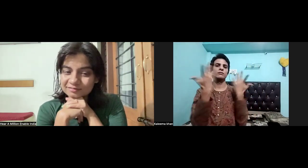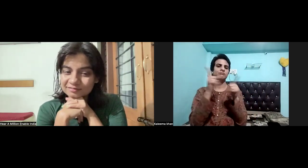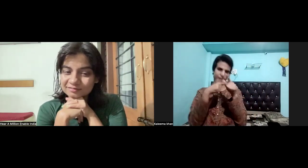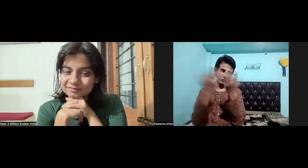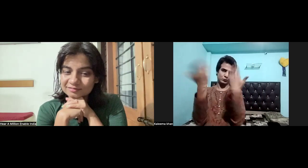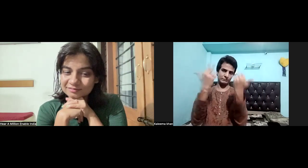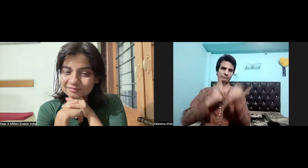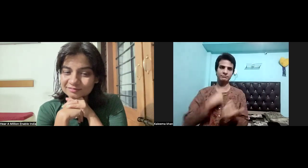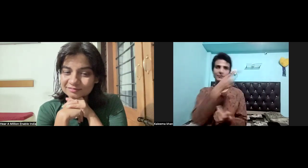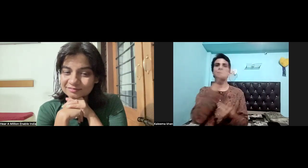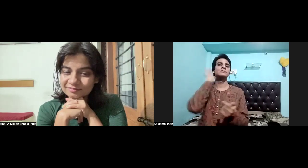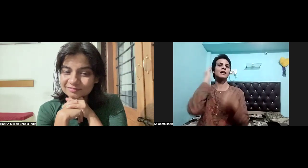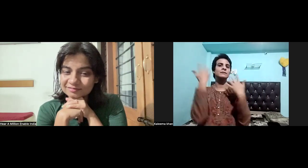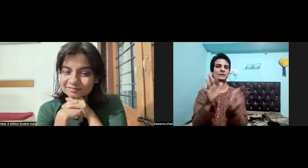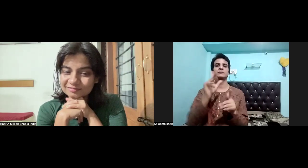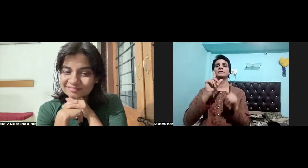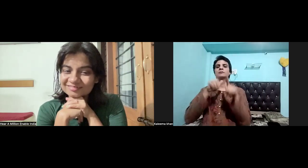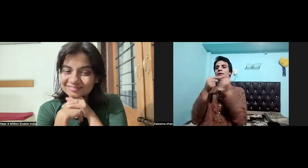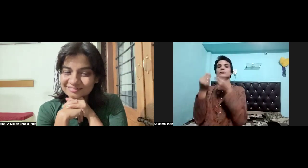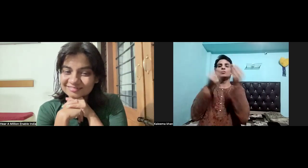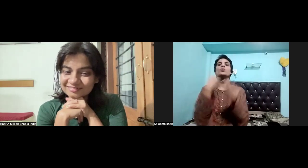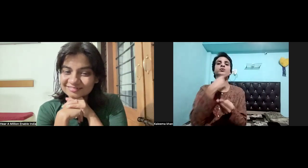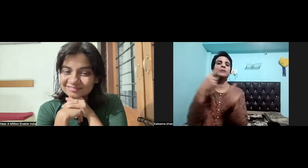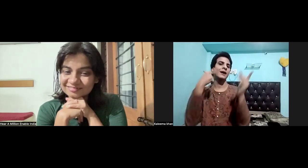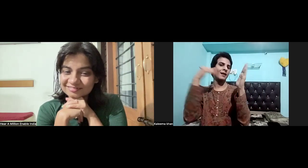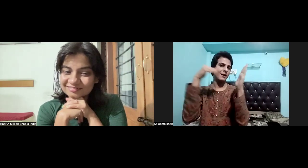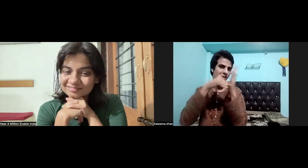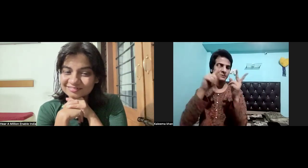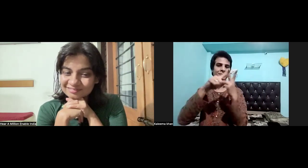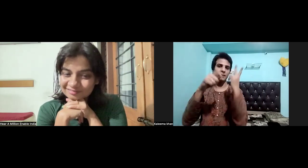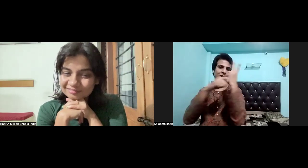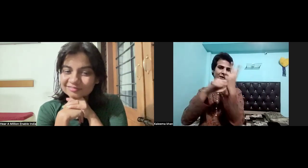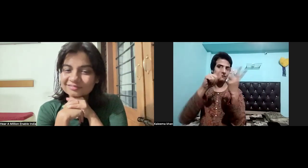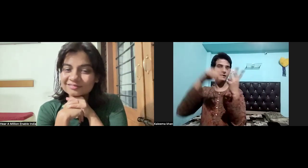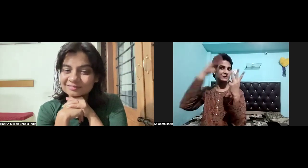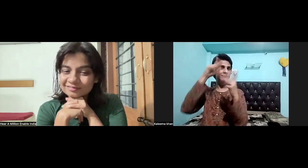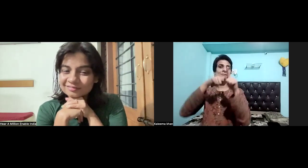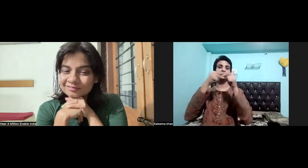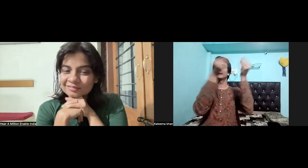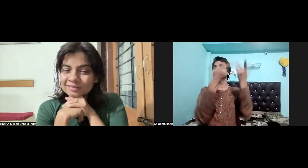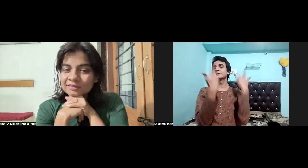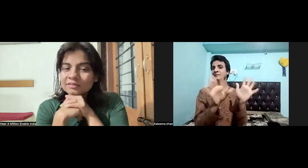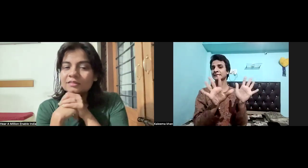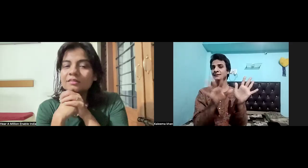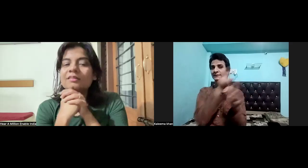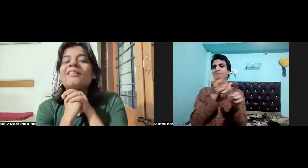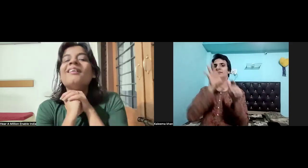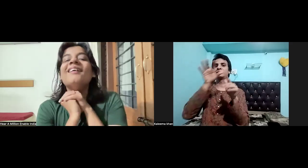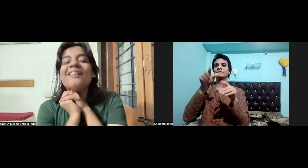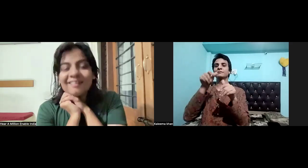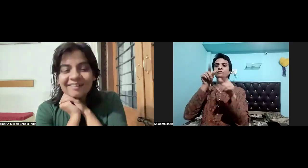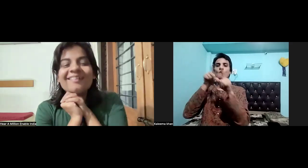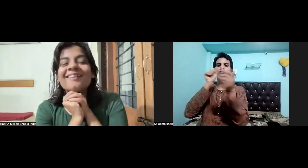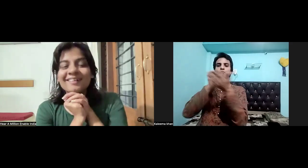working. And then they connected with me because they were aware that. So I have helped other